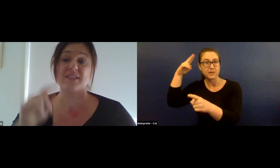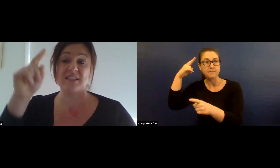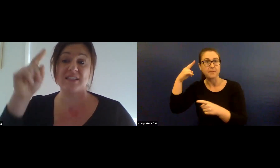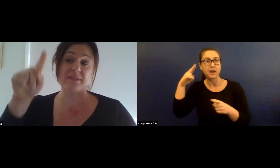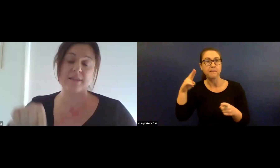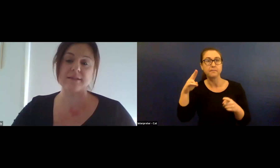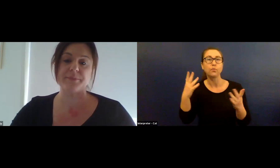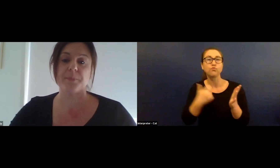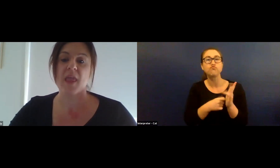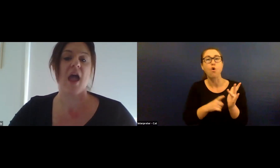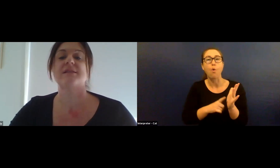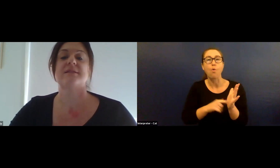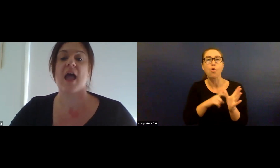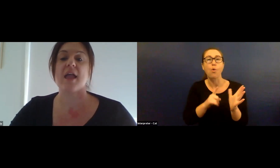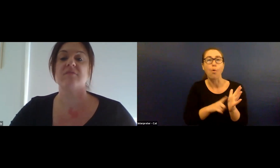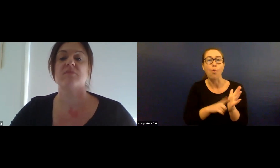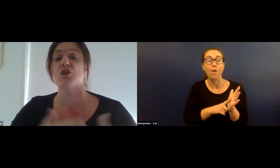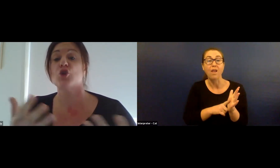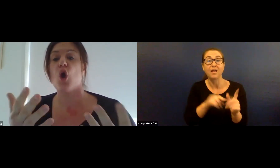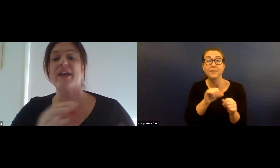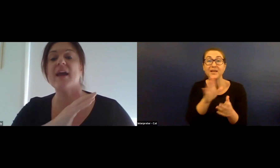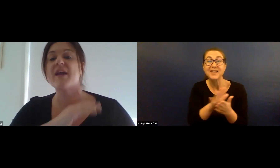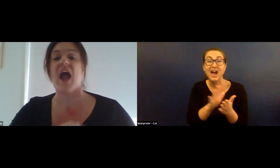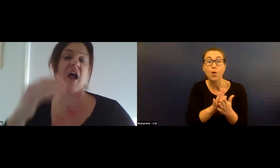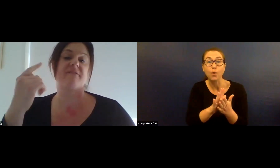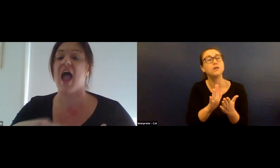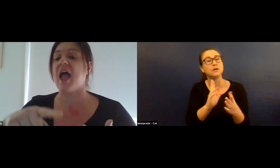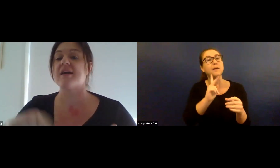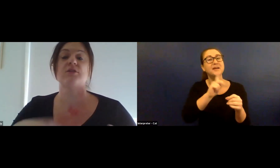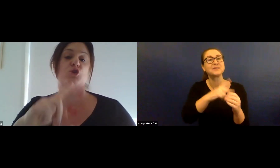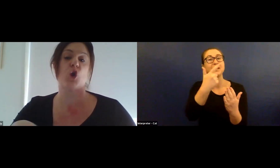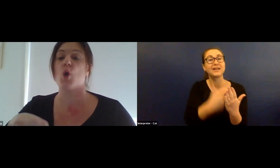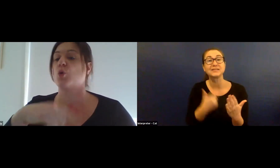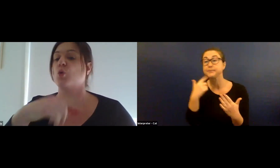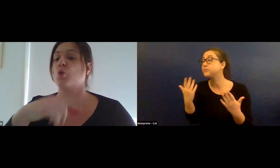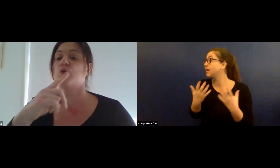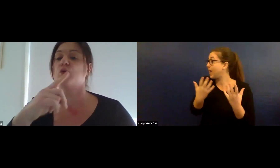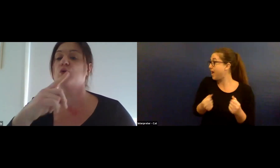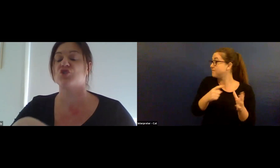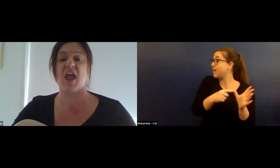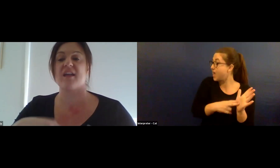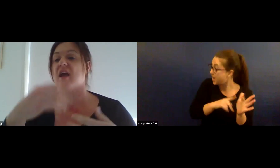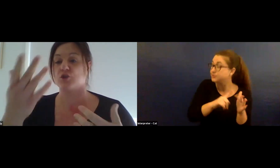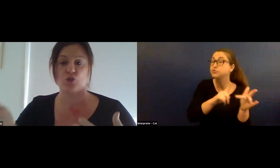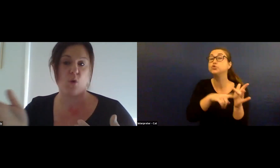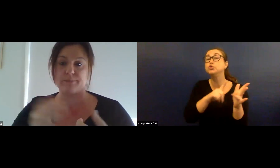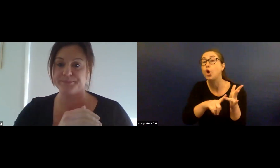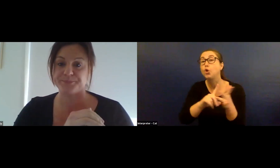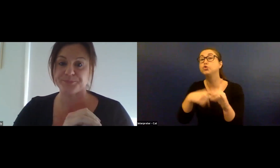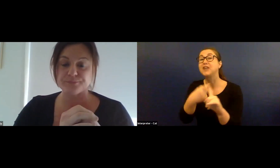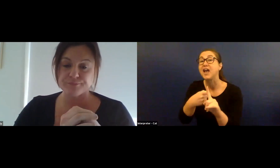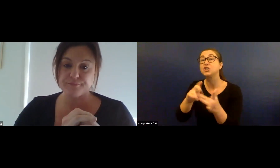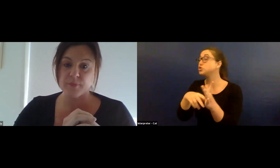to your participant list and say, so here we have Anne, Joe, Jack, Jane, and so